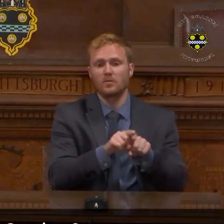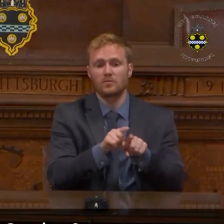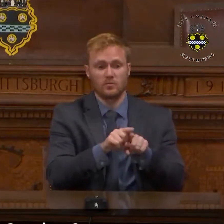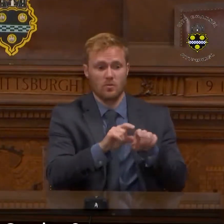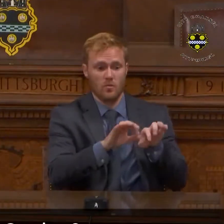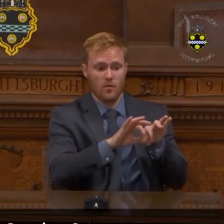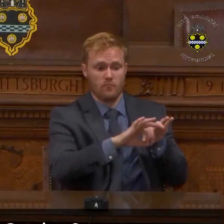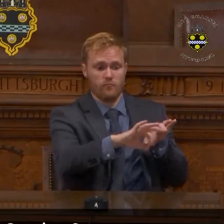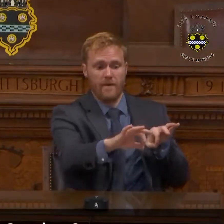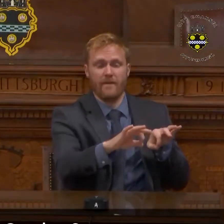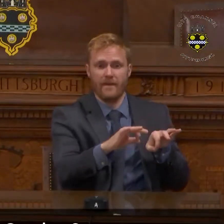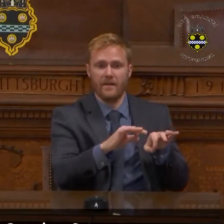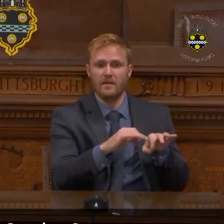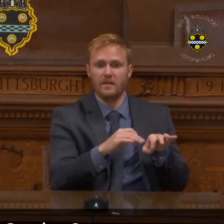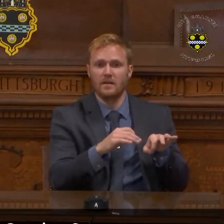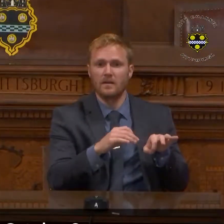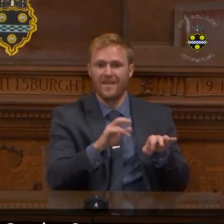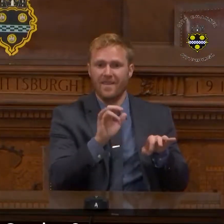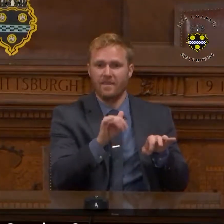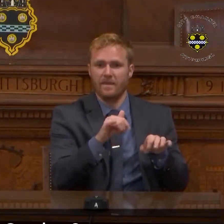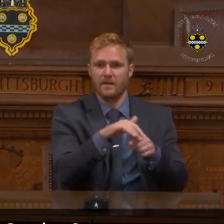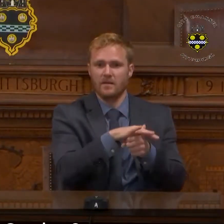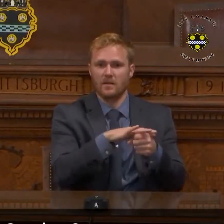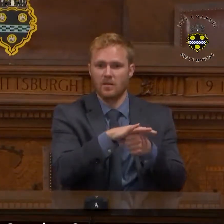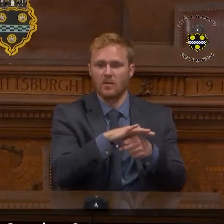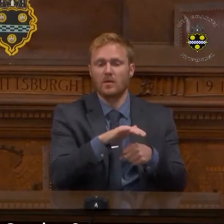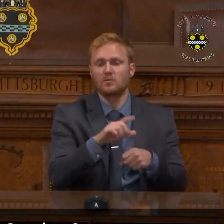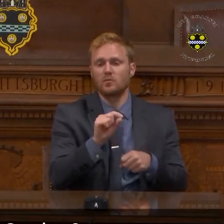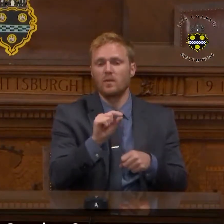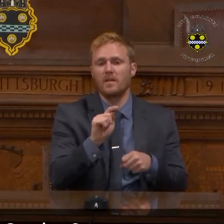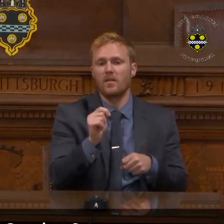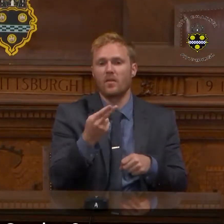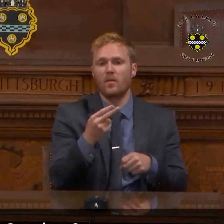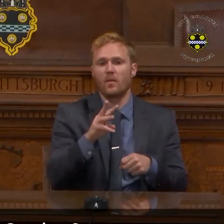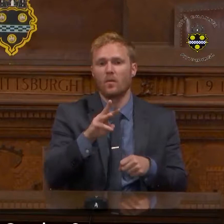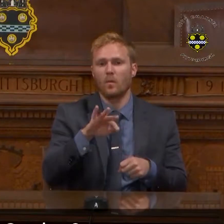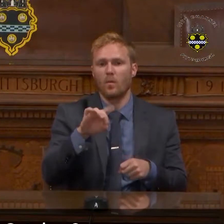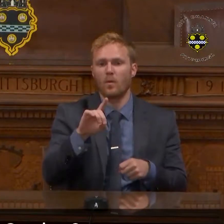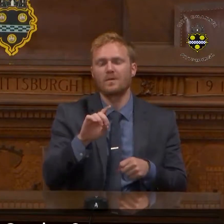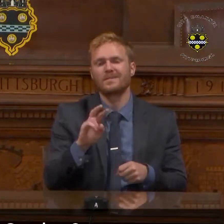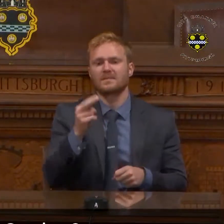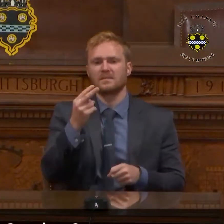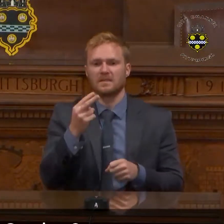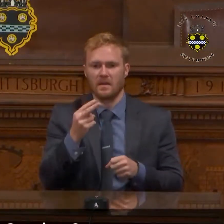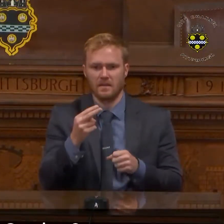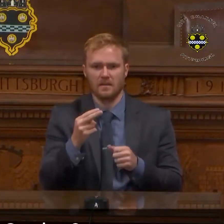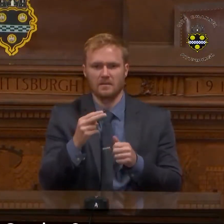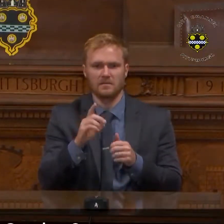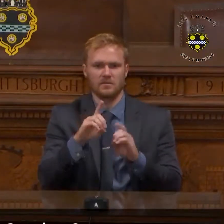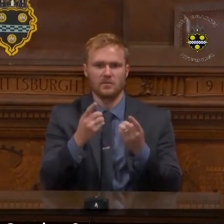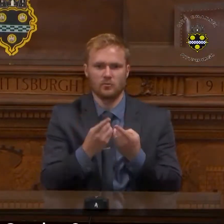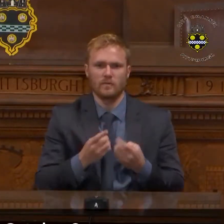Sheridan Boulevard in the 20th Ward, 2nd Council District.